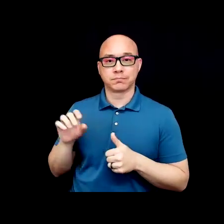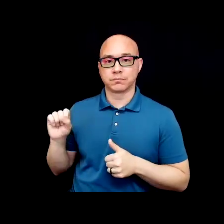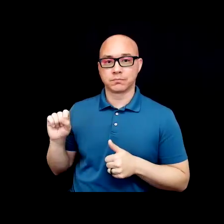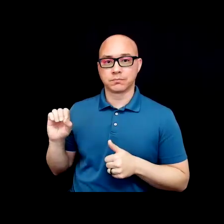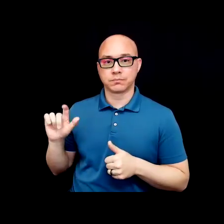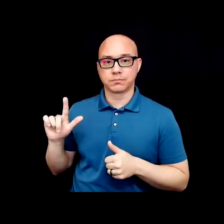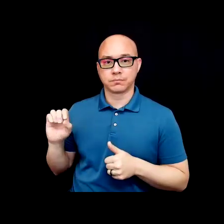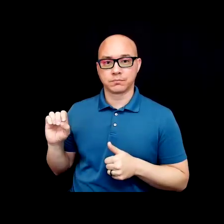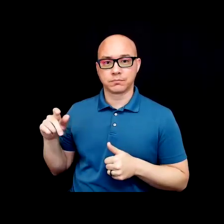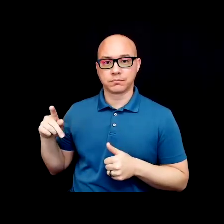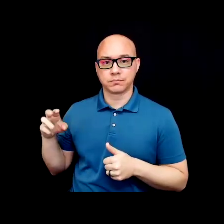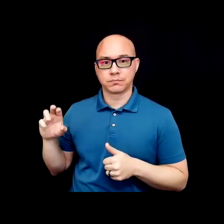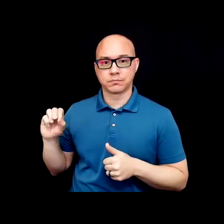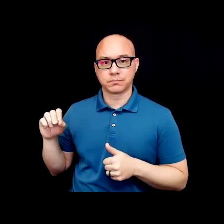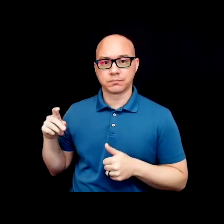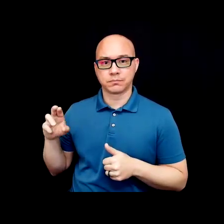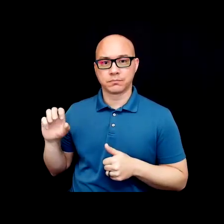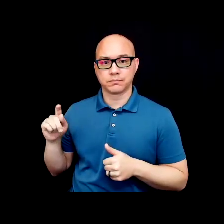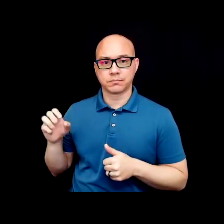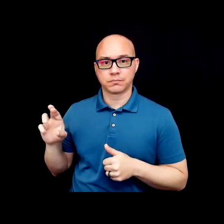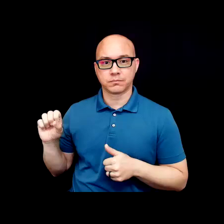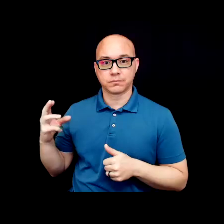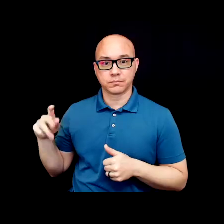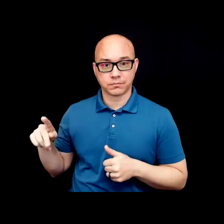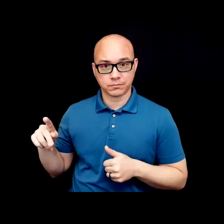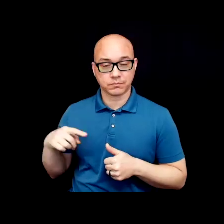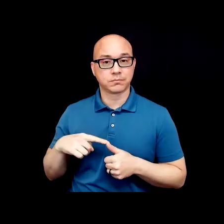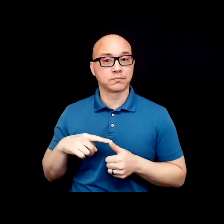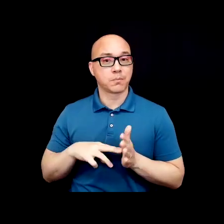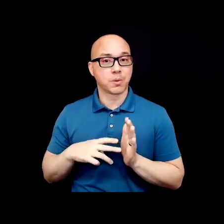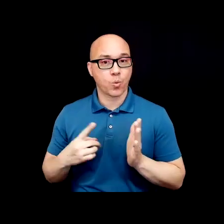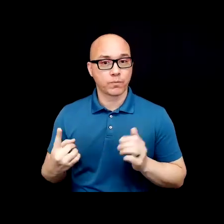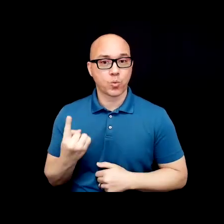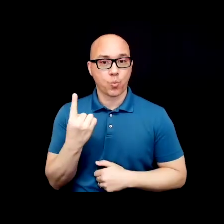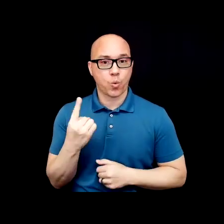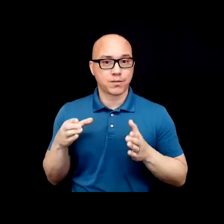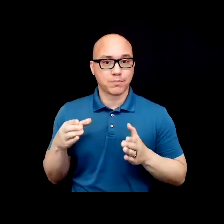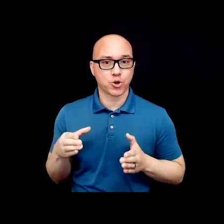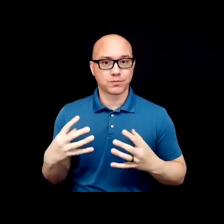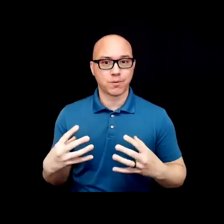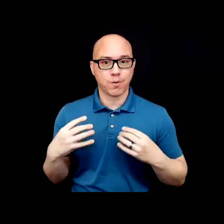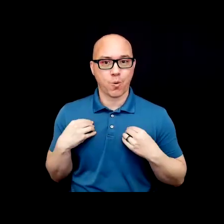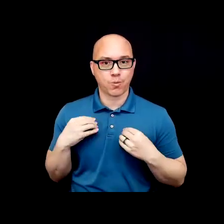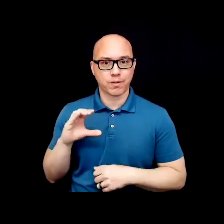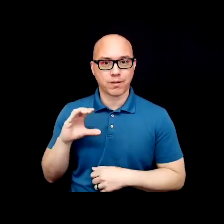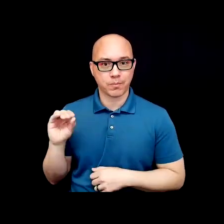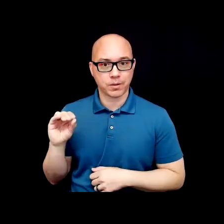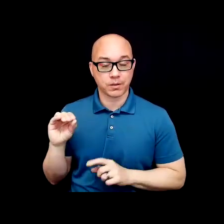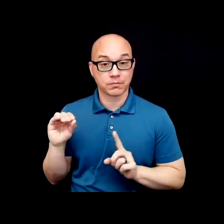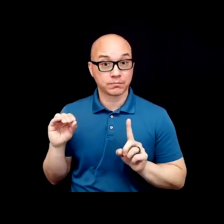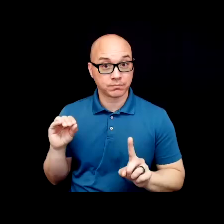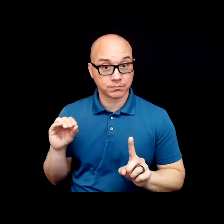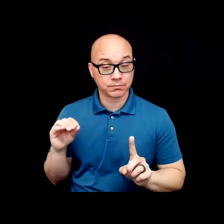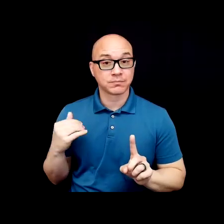That is where you have one business owner that owns the company, but there's actually not a separate